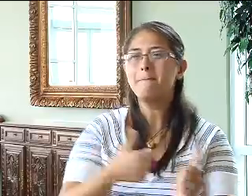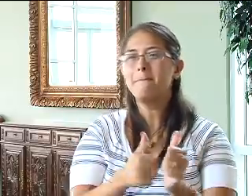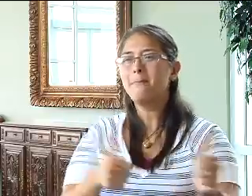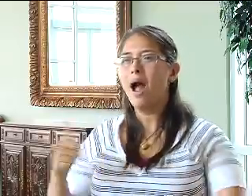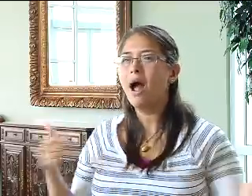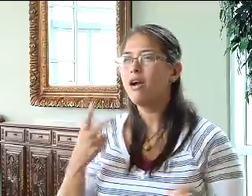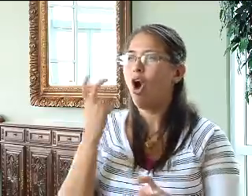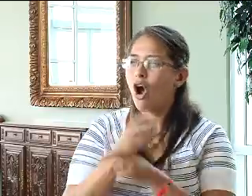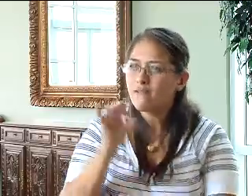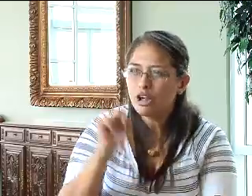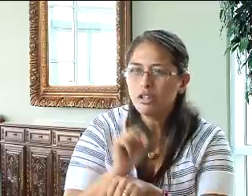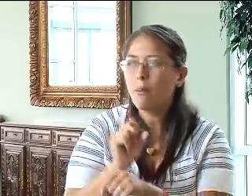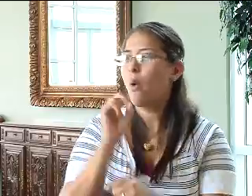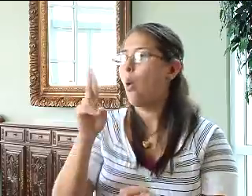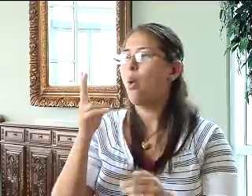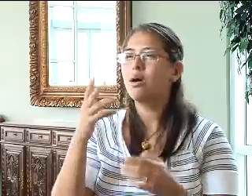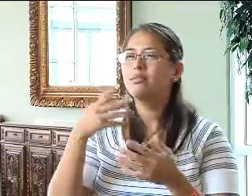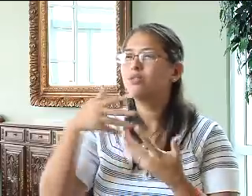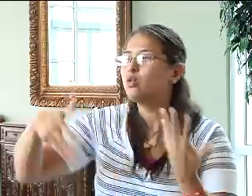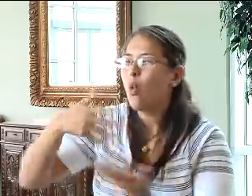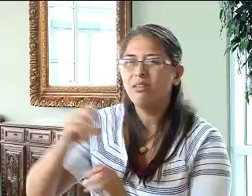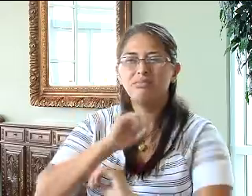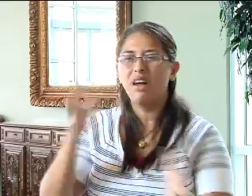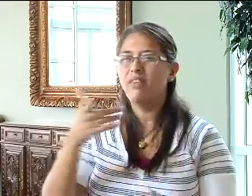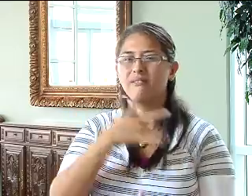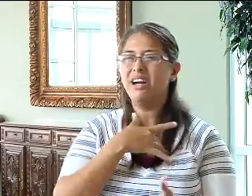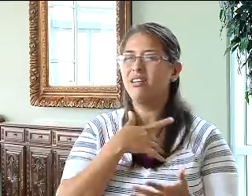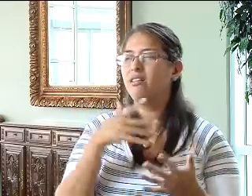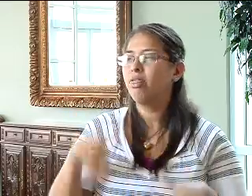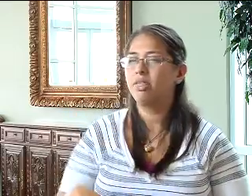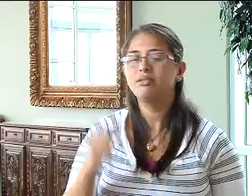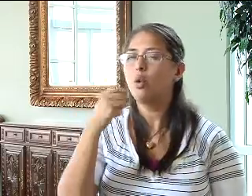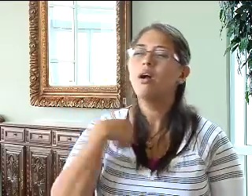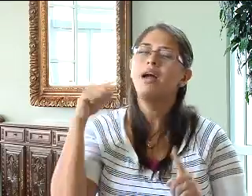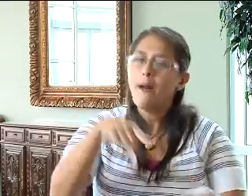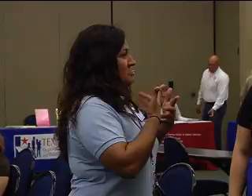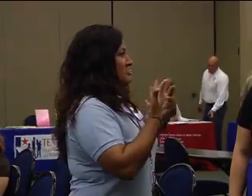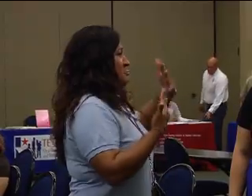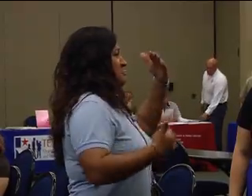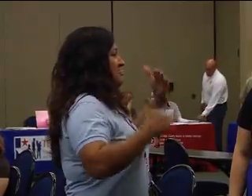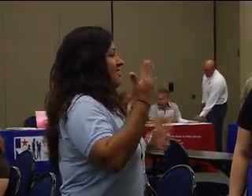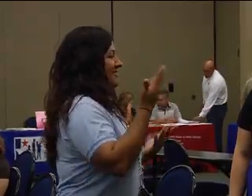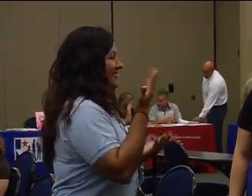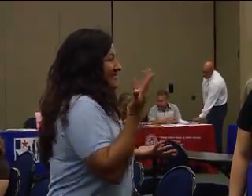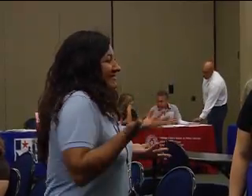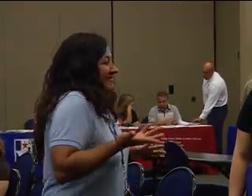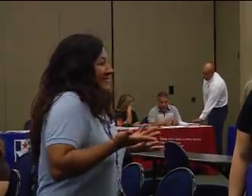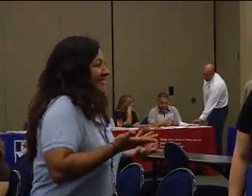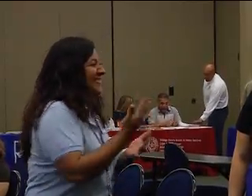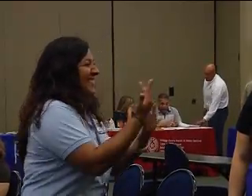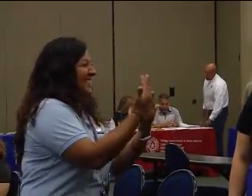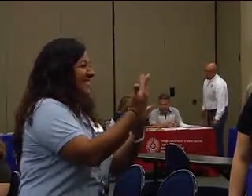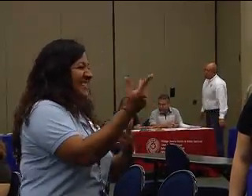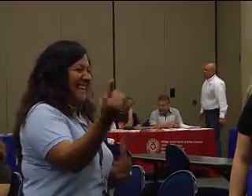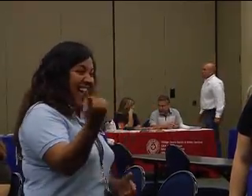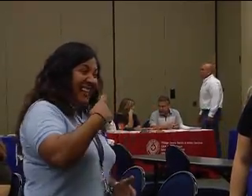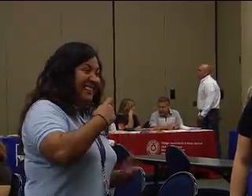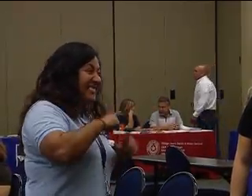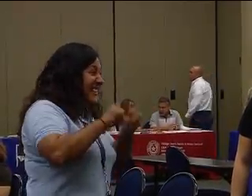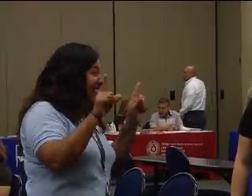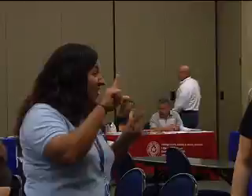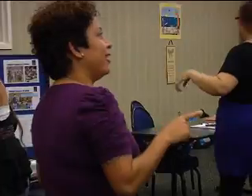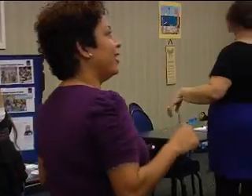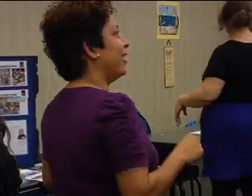is... Valley really needs a lot of support. They're very behind in a lot of services. One of the most obvious problems here,